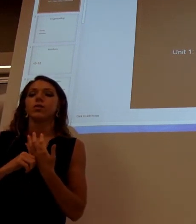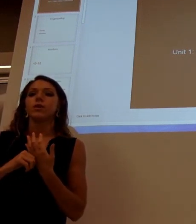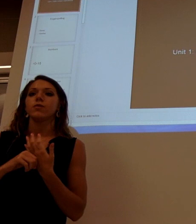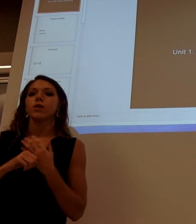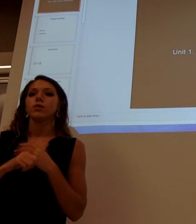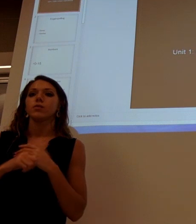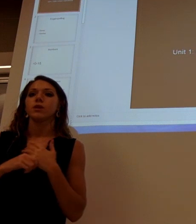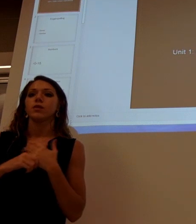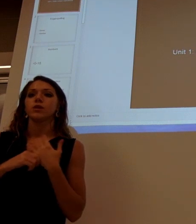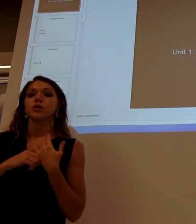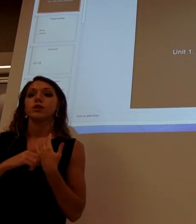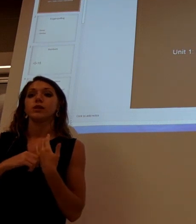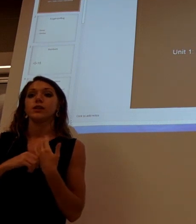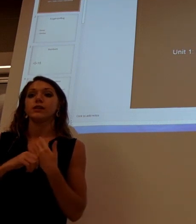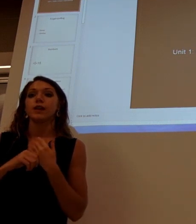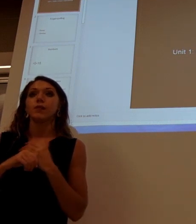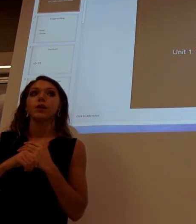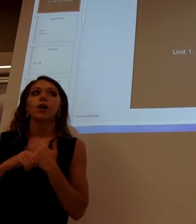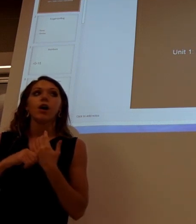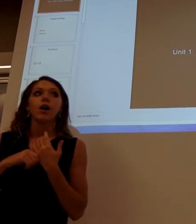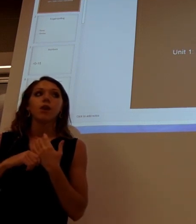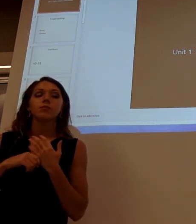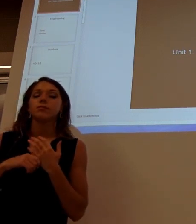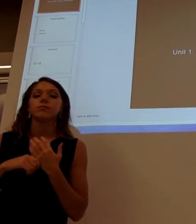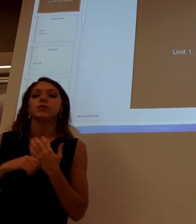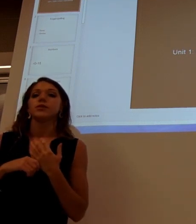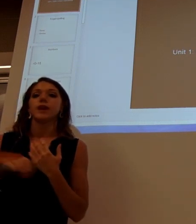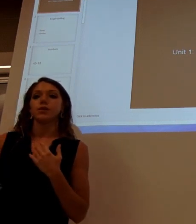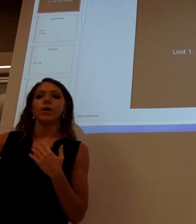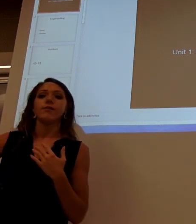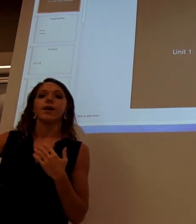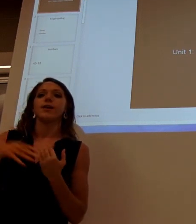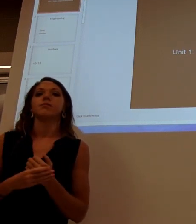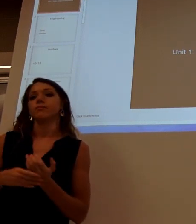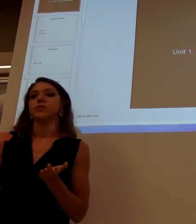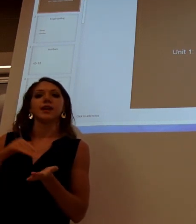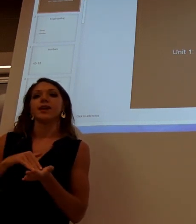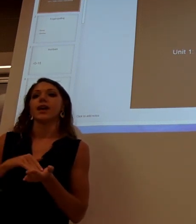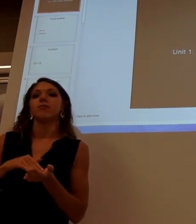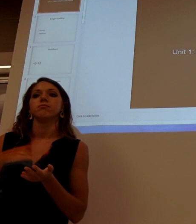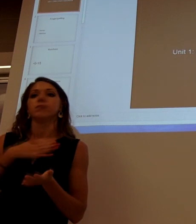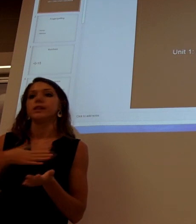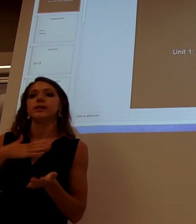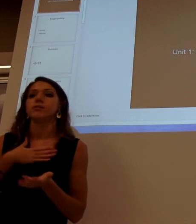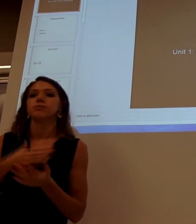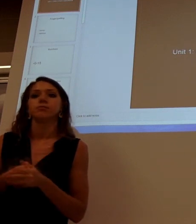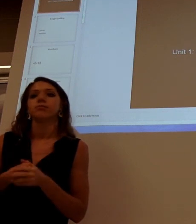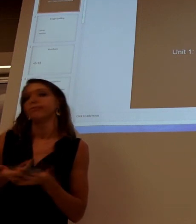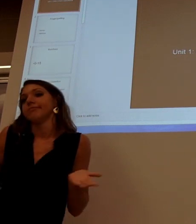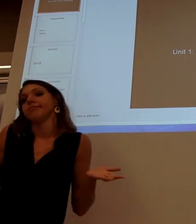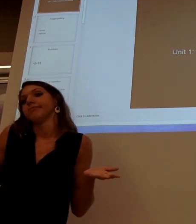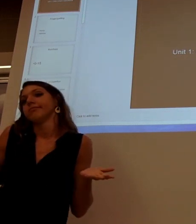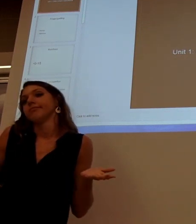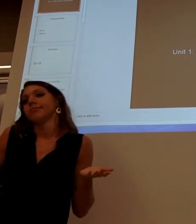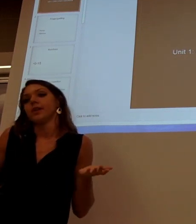What if you wanted to repeat a question during the exam? Just wave at him. And again, please. He'll